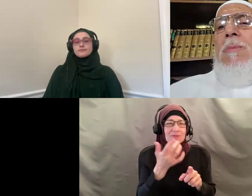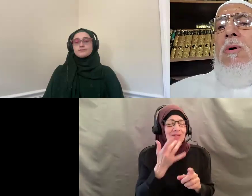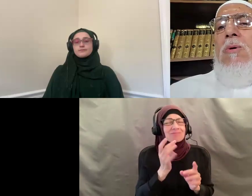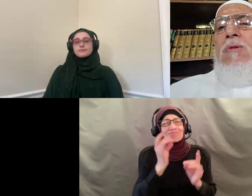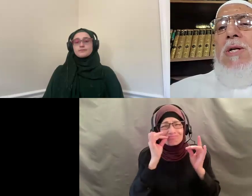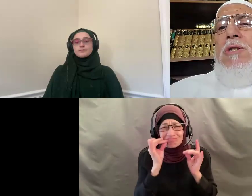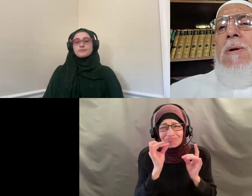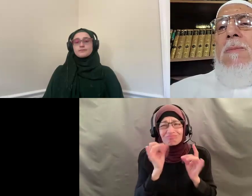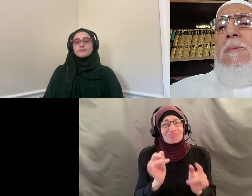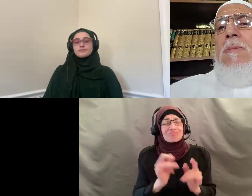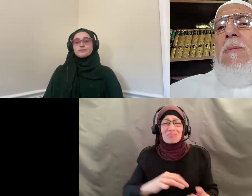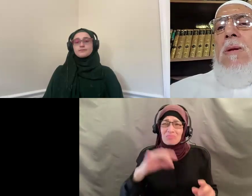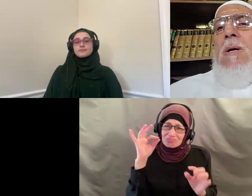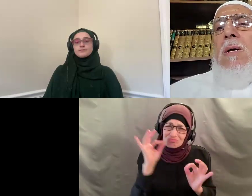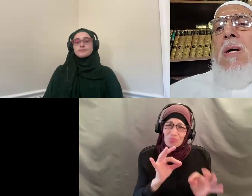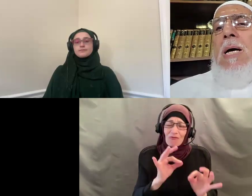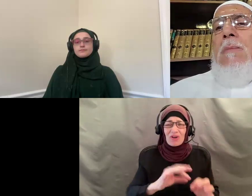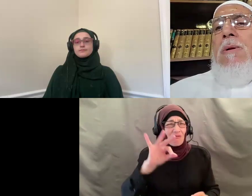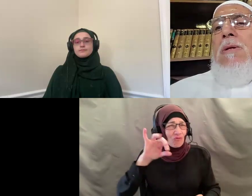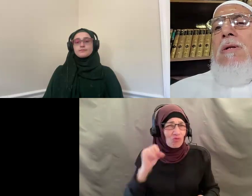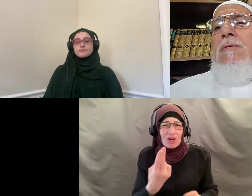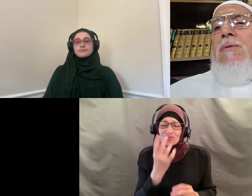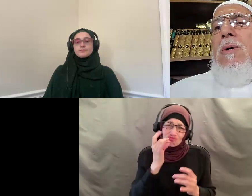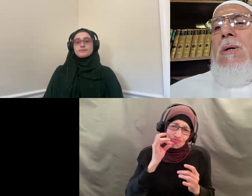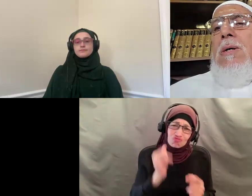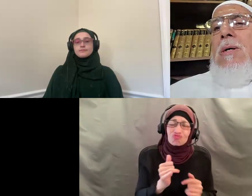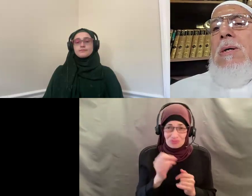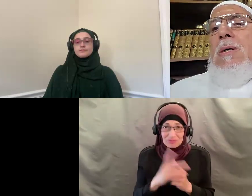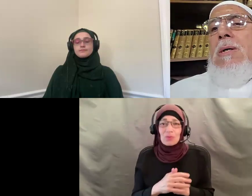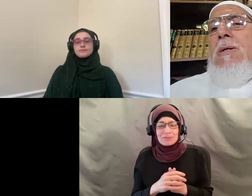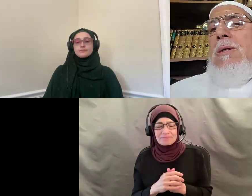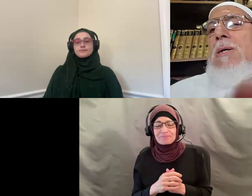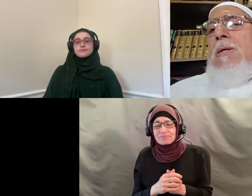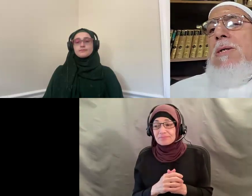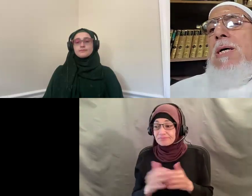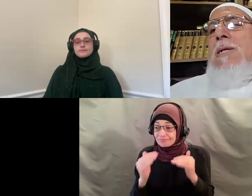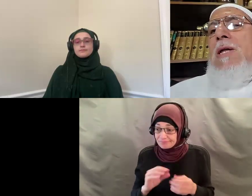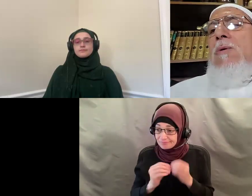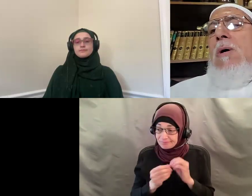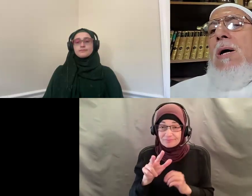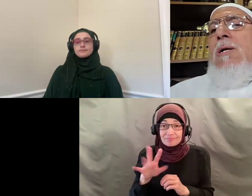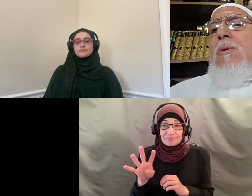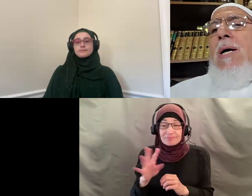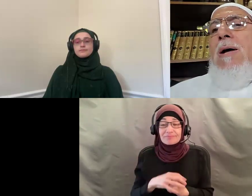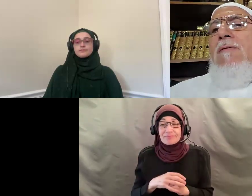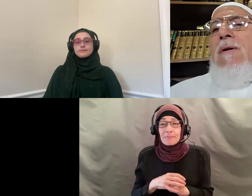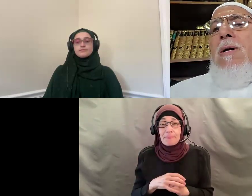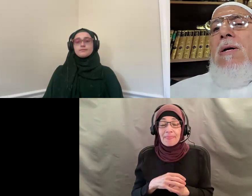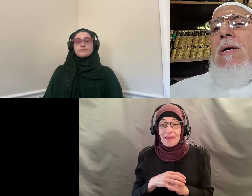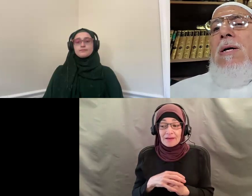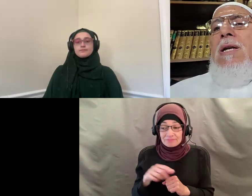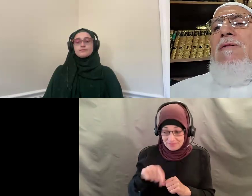It will be always fresh. And number 34, it says they will also